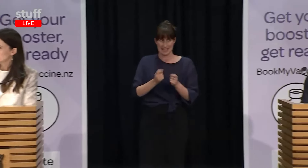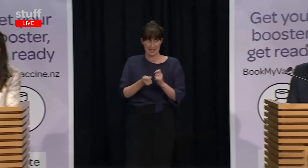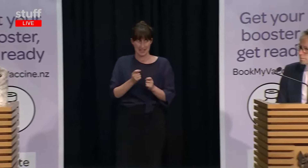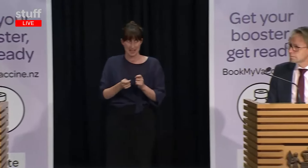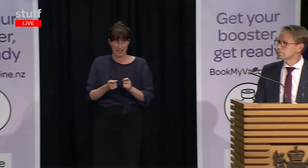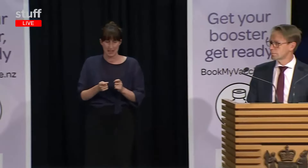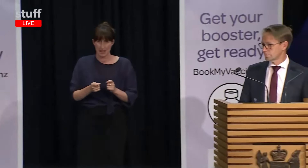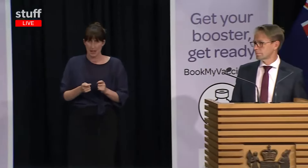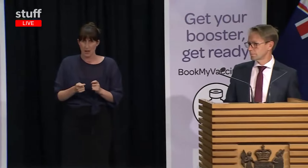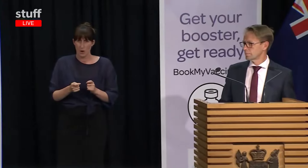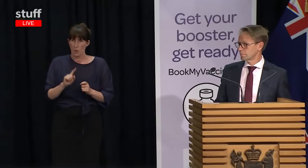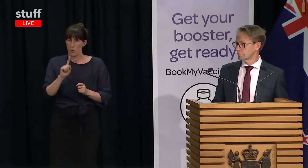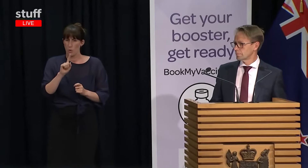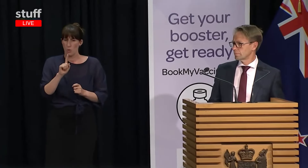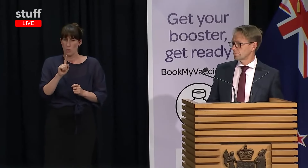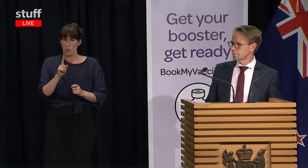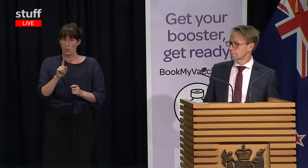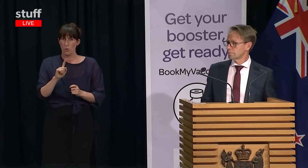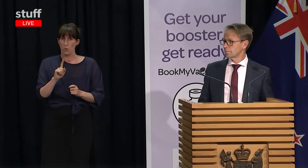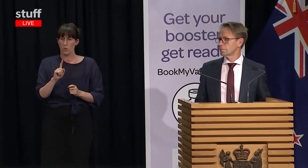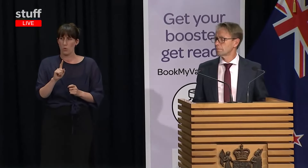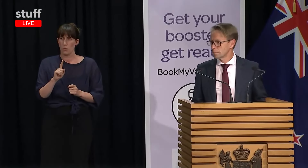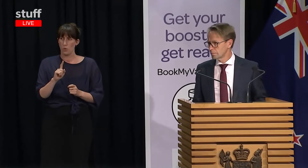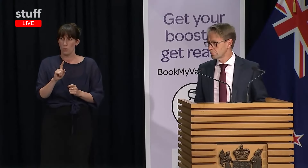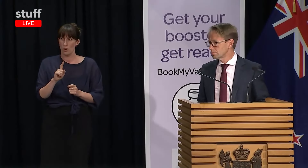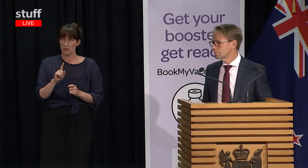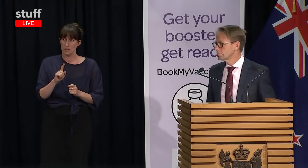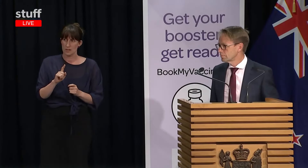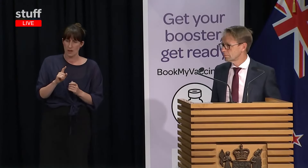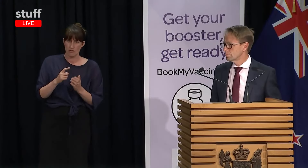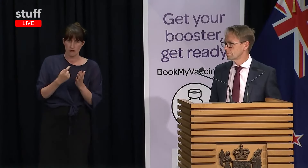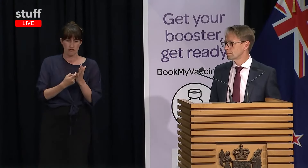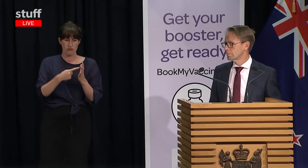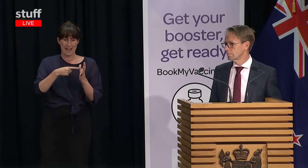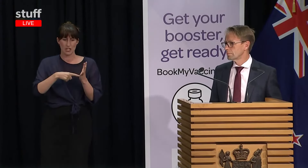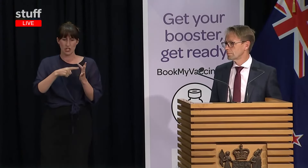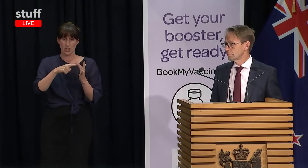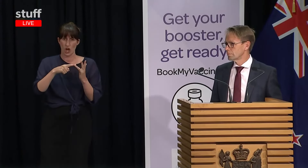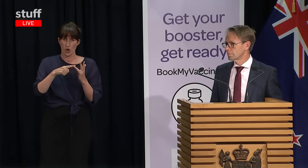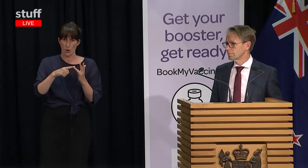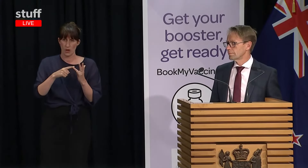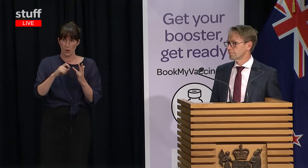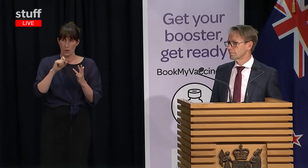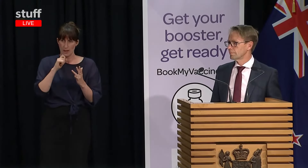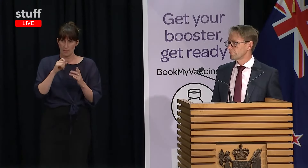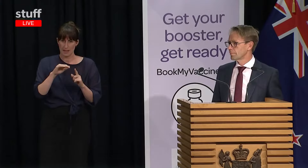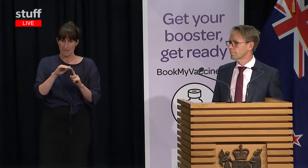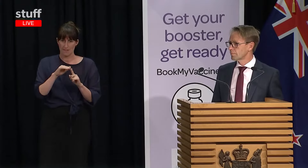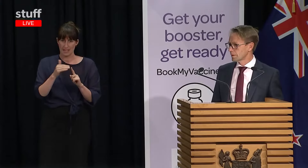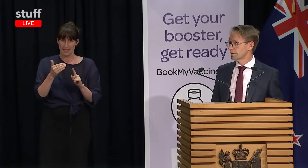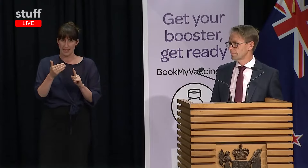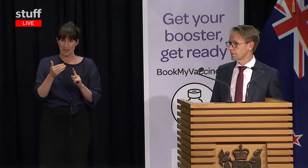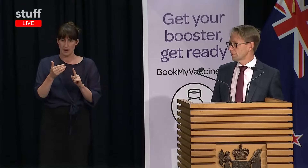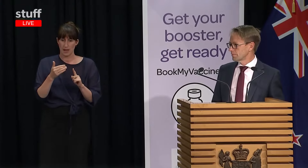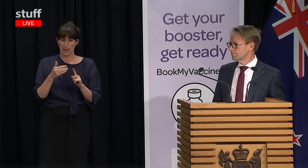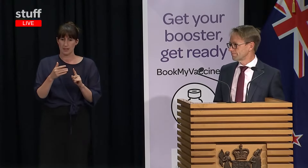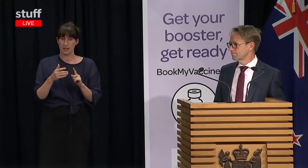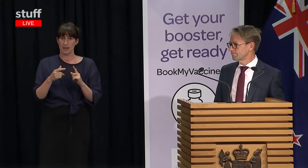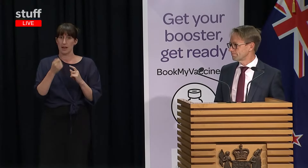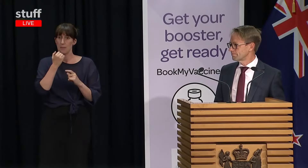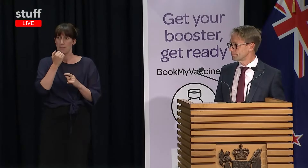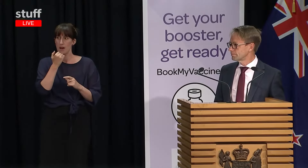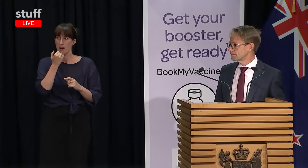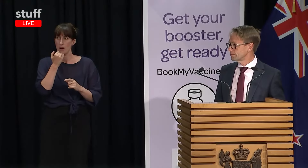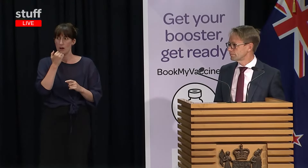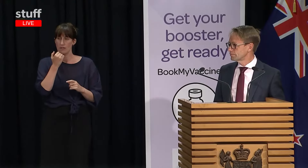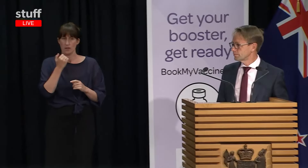What's the ratio, and are you expecting that to be affected as the number of positive cases goes? Yes, so